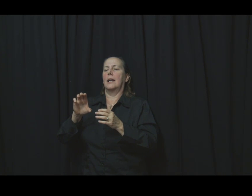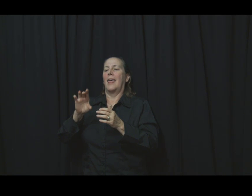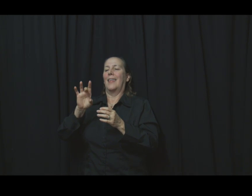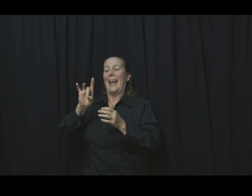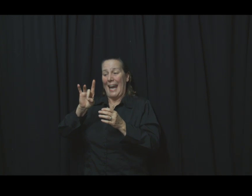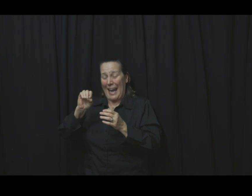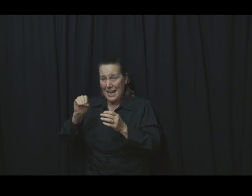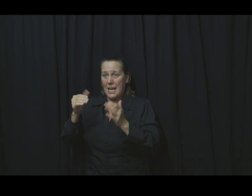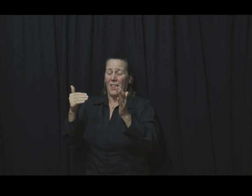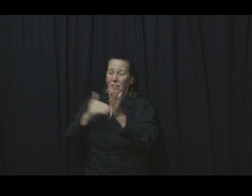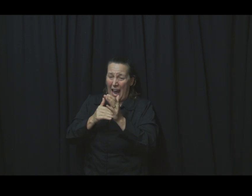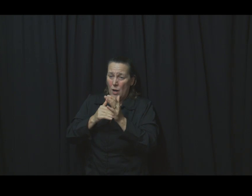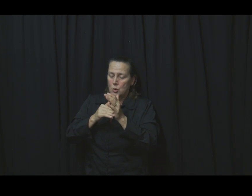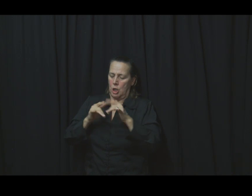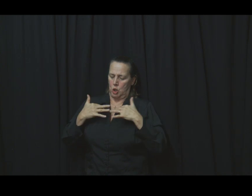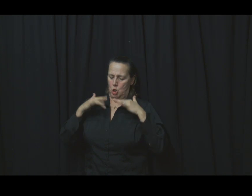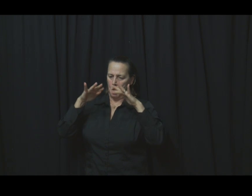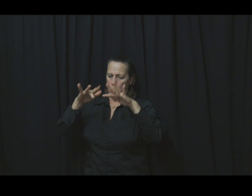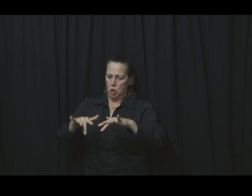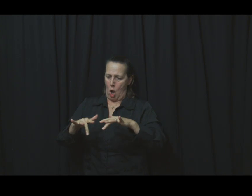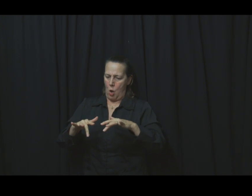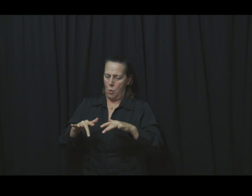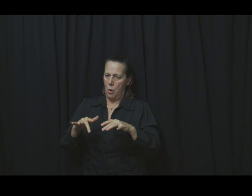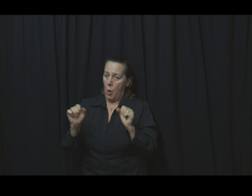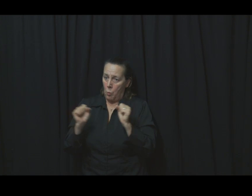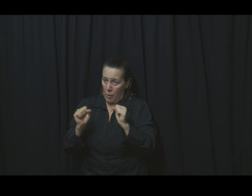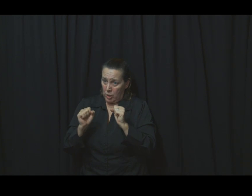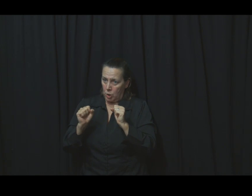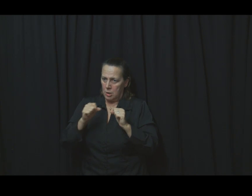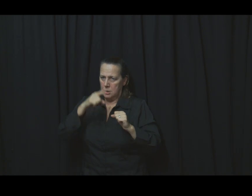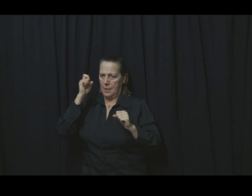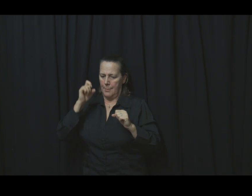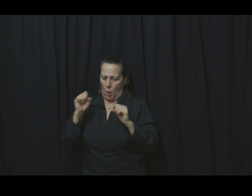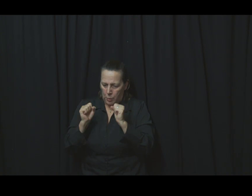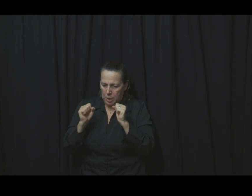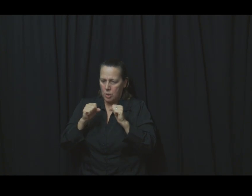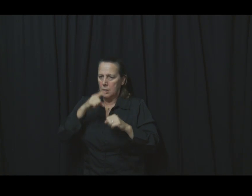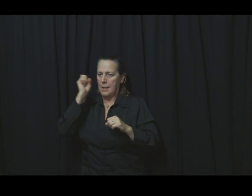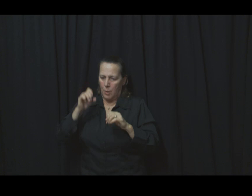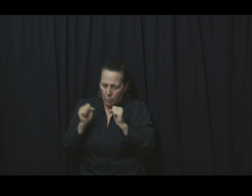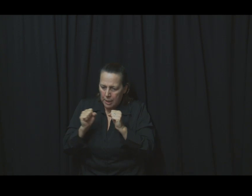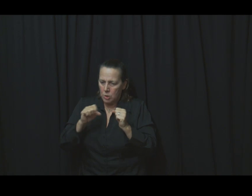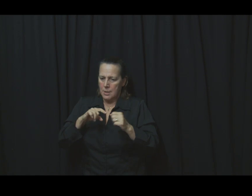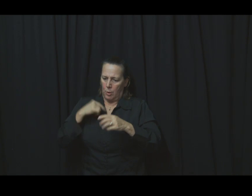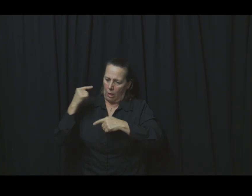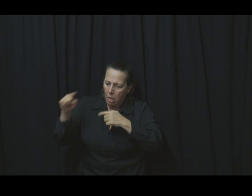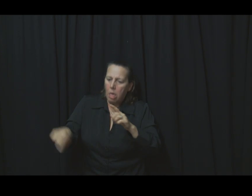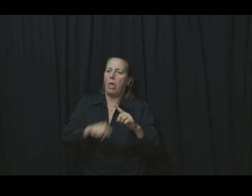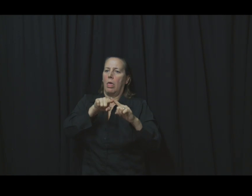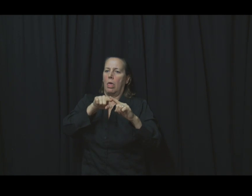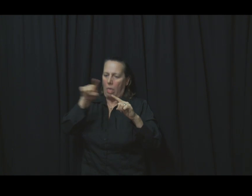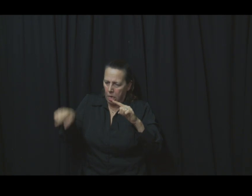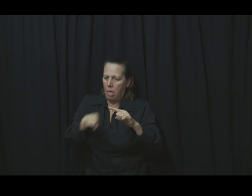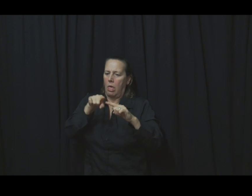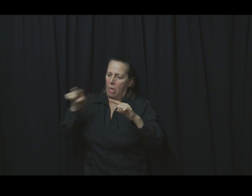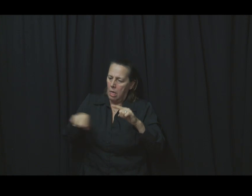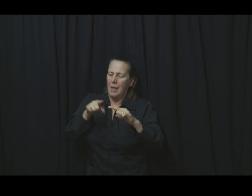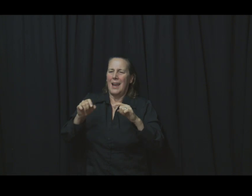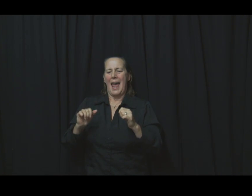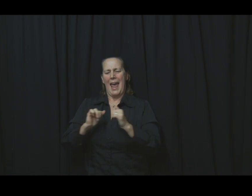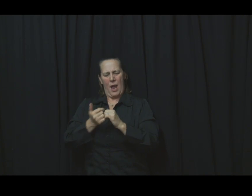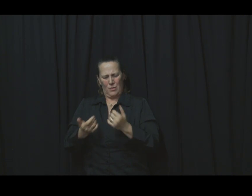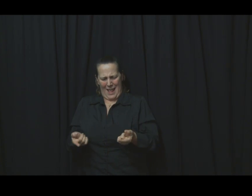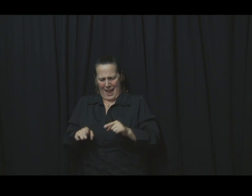680,000 snow, winter, summer cycles. How could it be that just 4,000